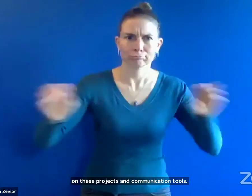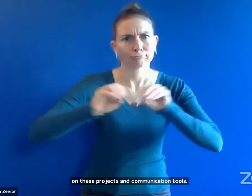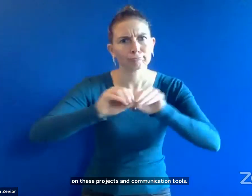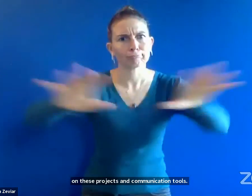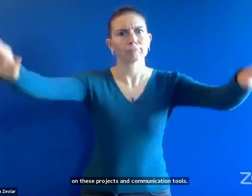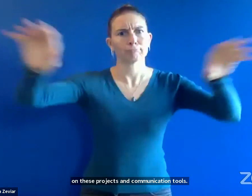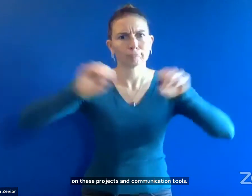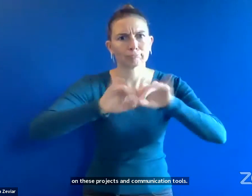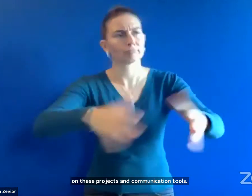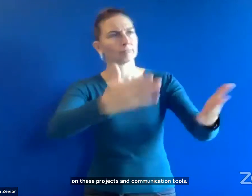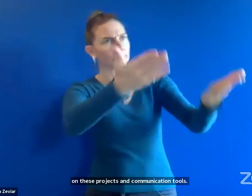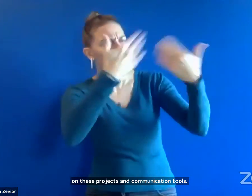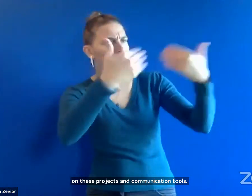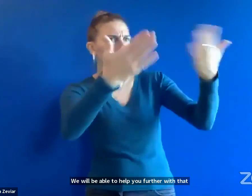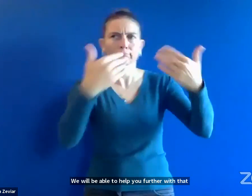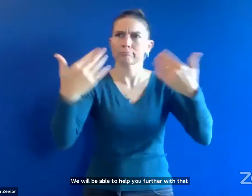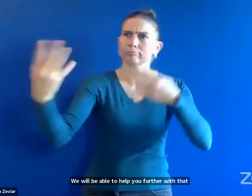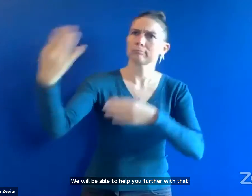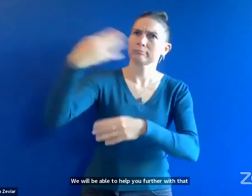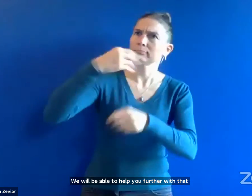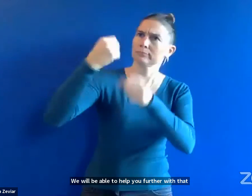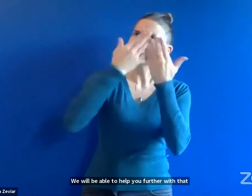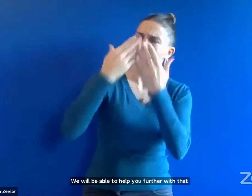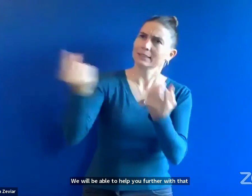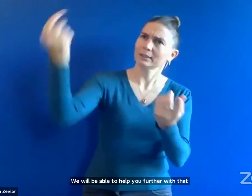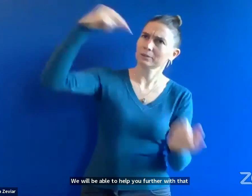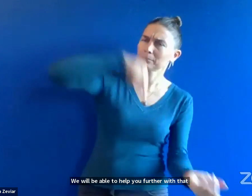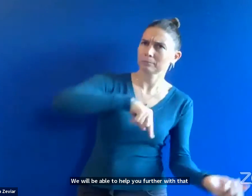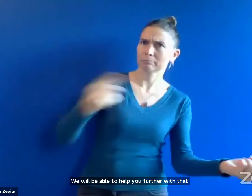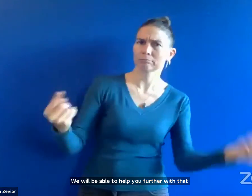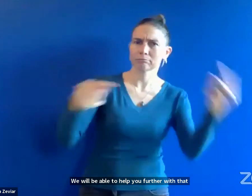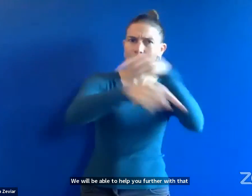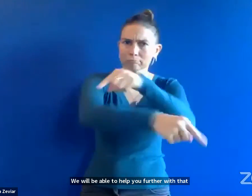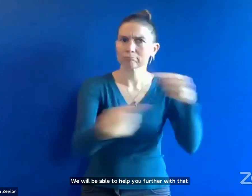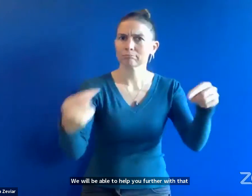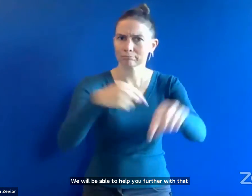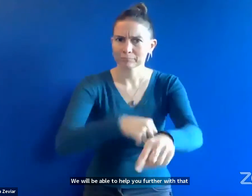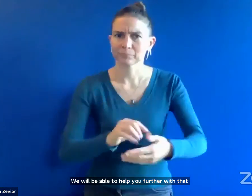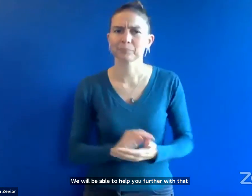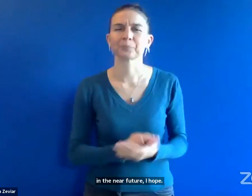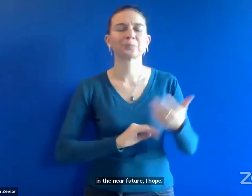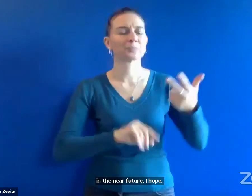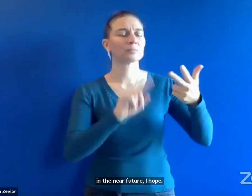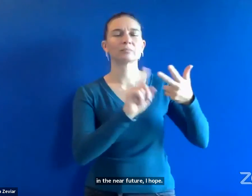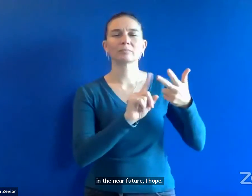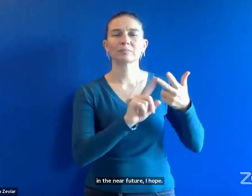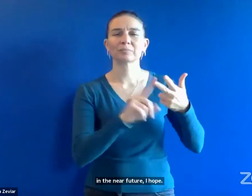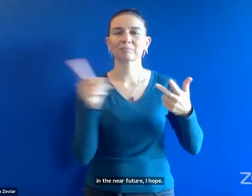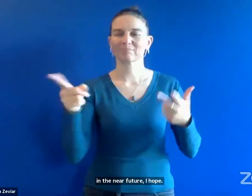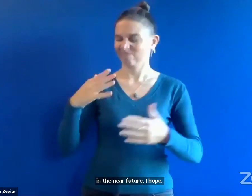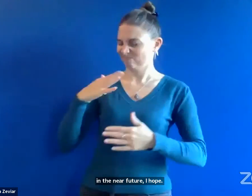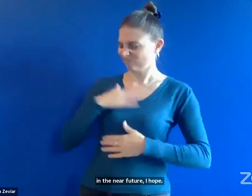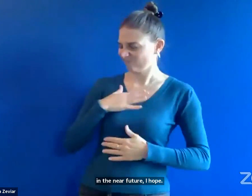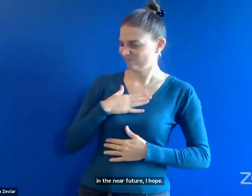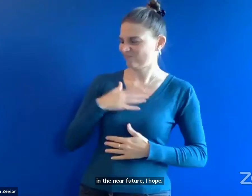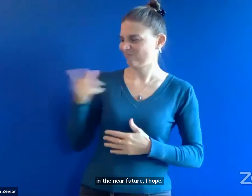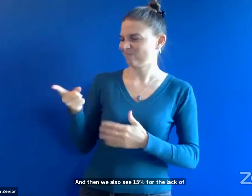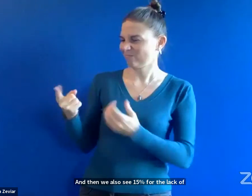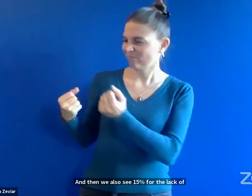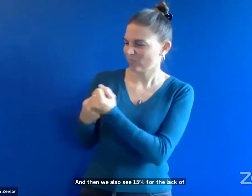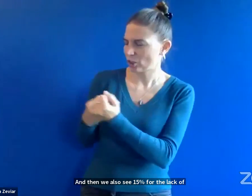hope. And then we also see 15% for the lack of transportability of grants and supports